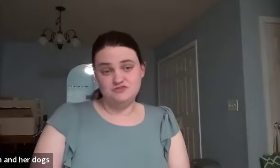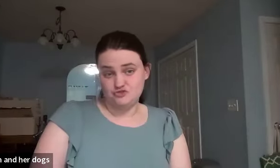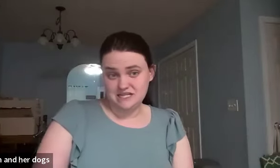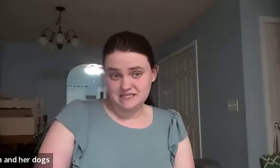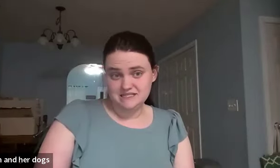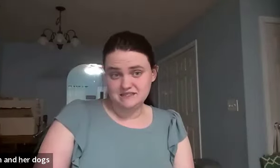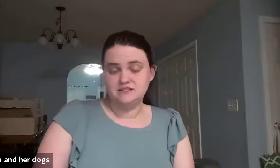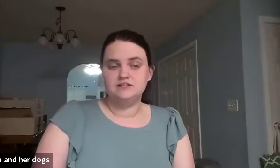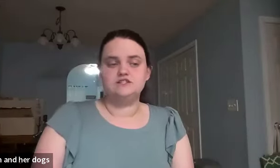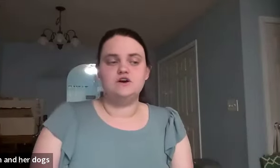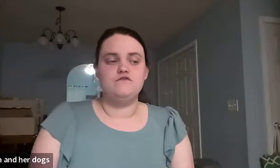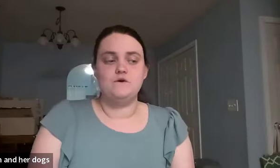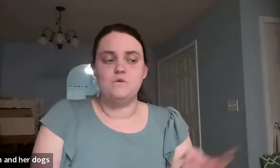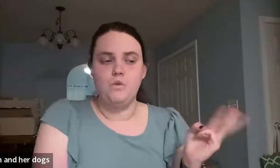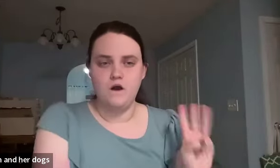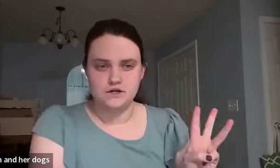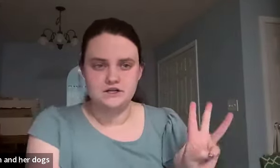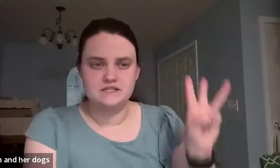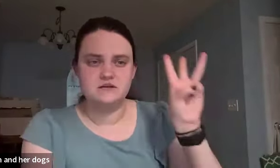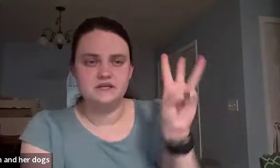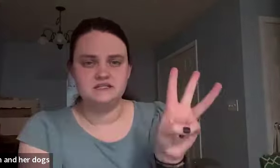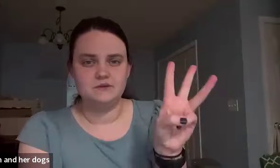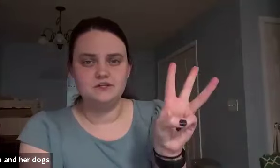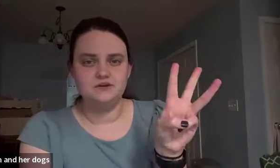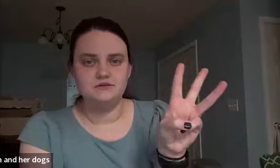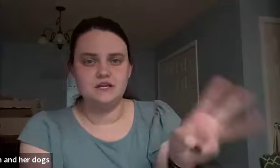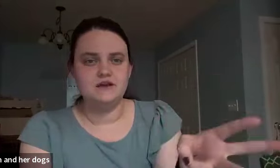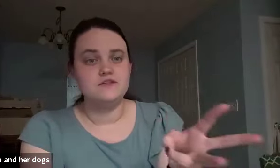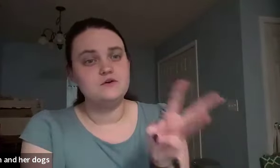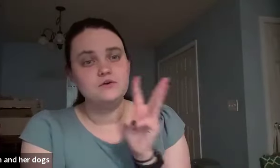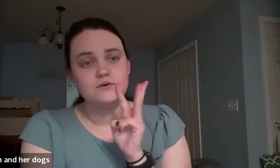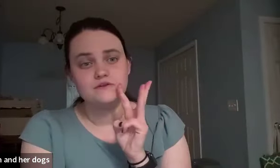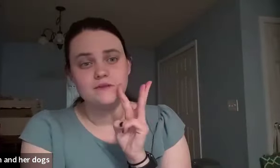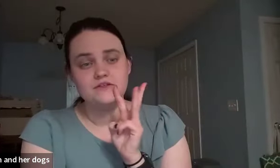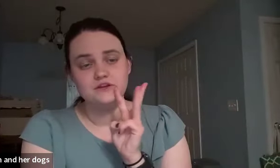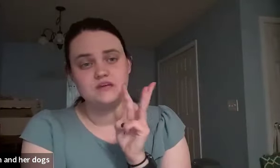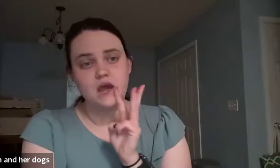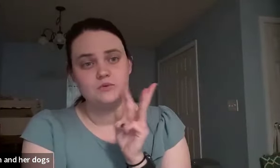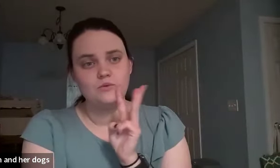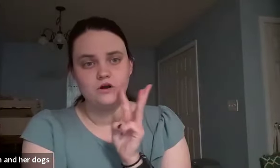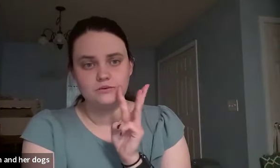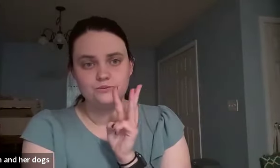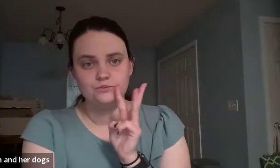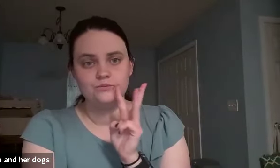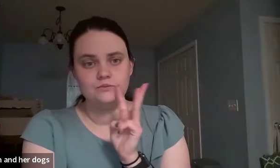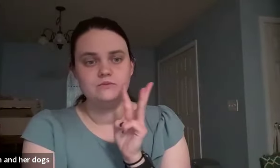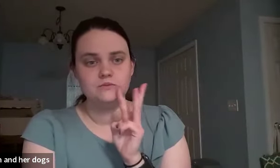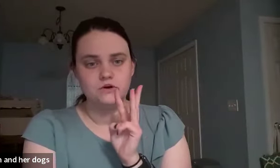of drinks. So for water, it's going to be a W, and you have it at the corner of your mouth, and you tap water,